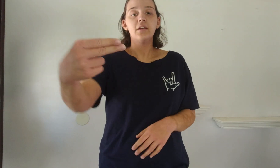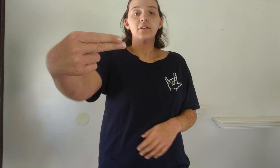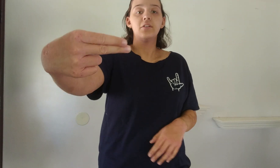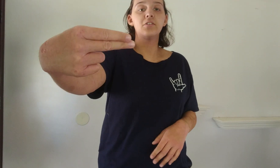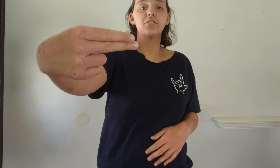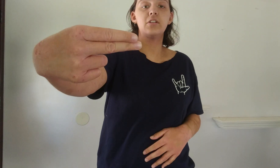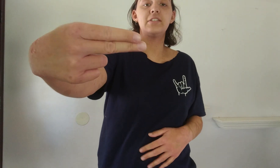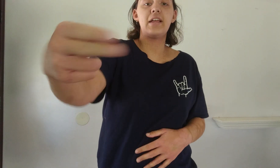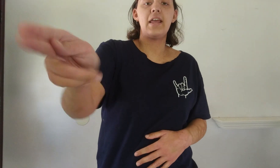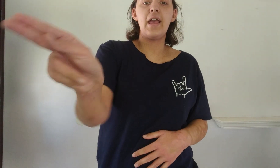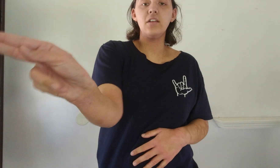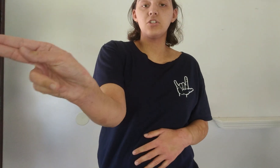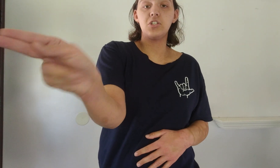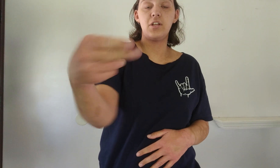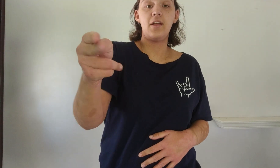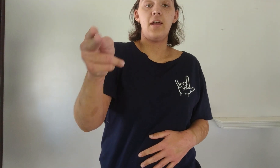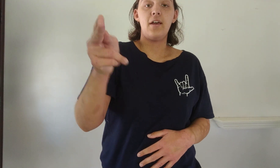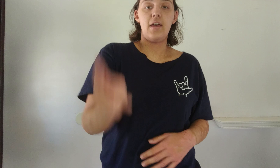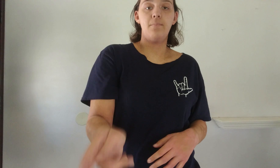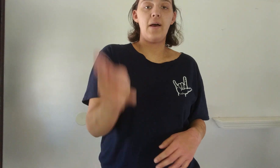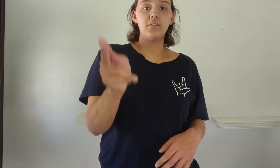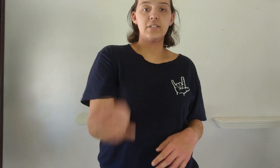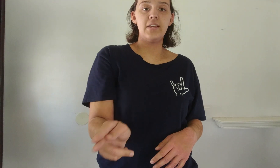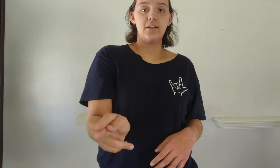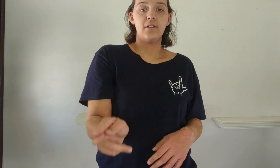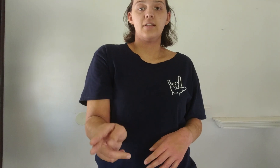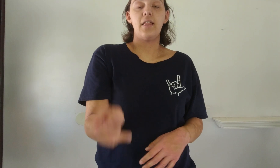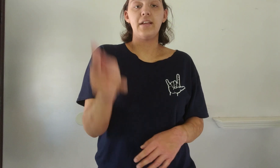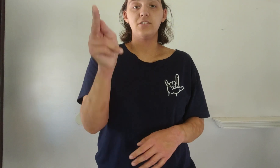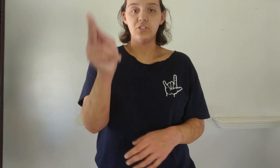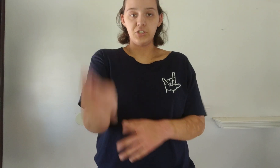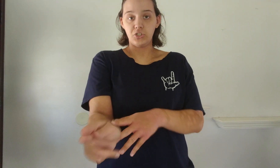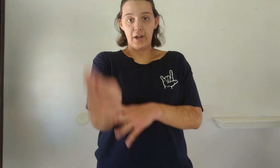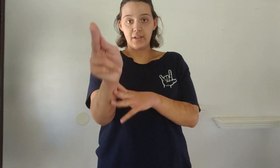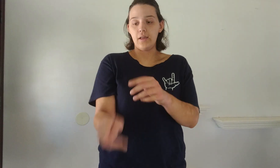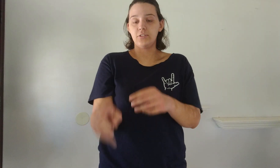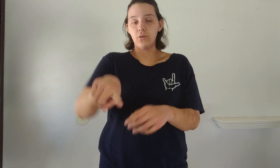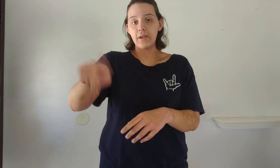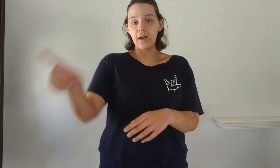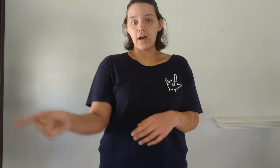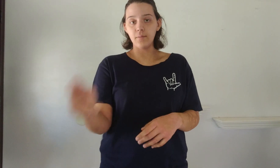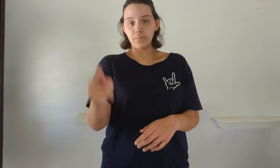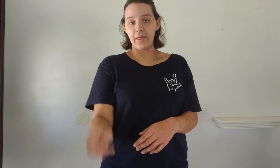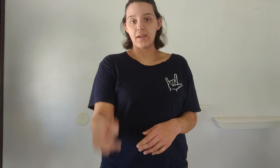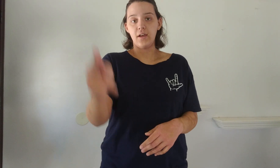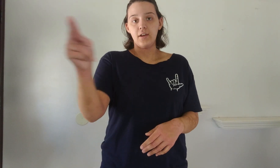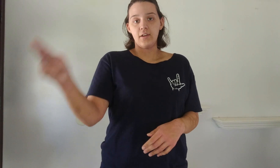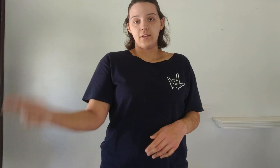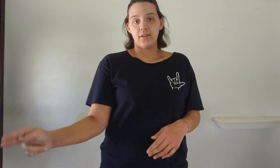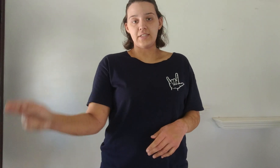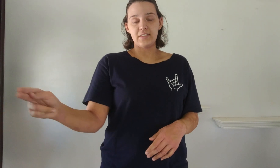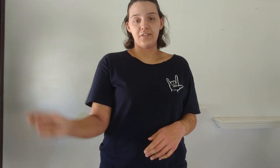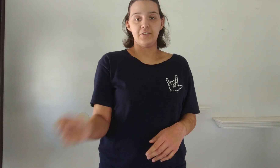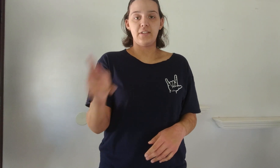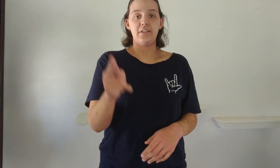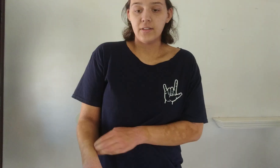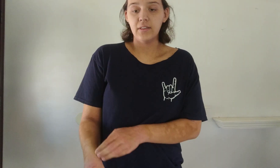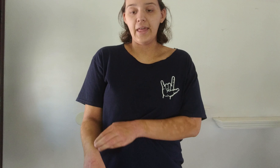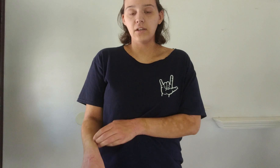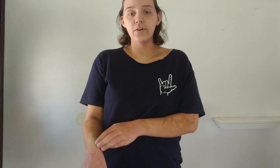you're just going to take an H and bounce it like just straight. Don't make a hump, like, because that's a different sign. Language,